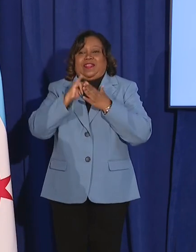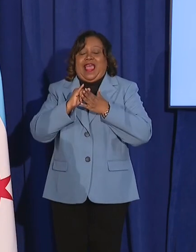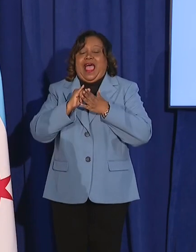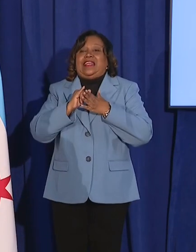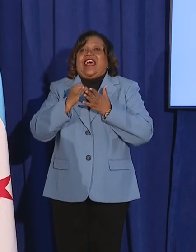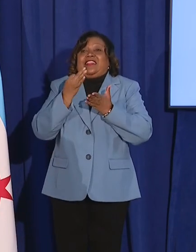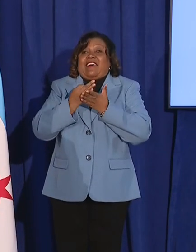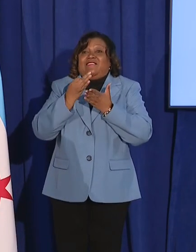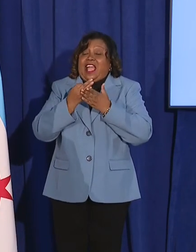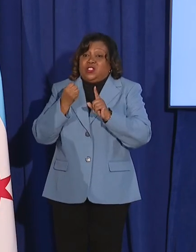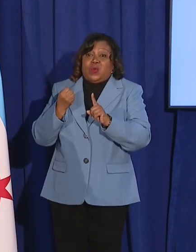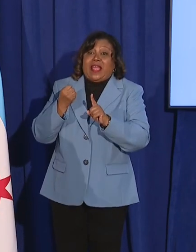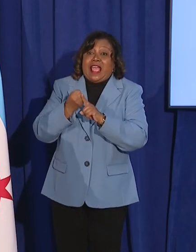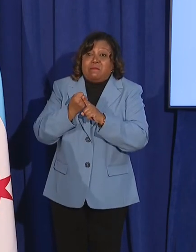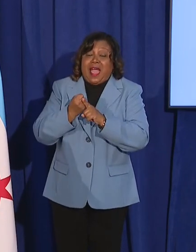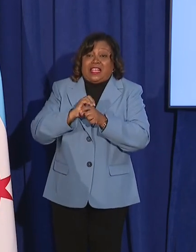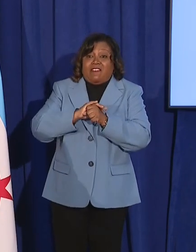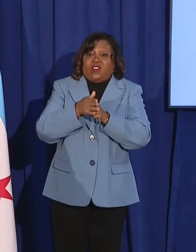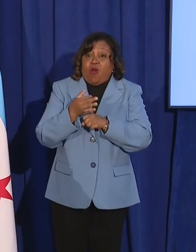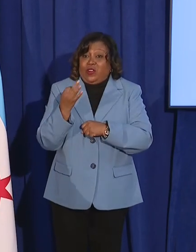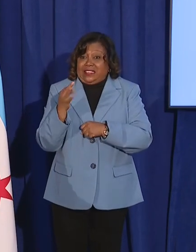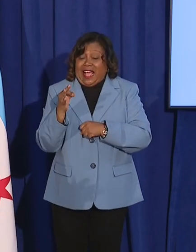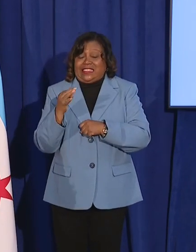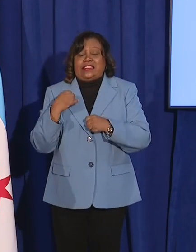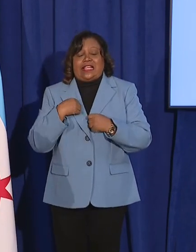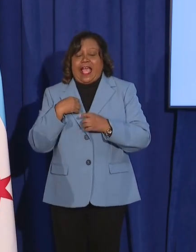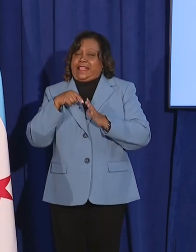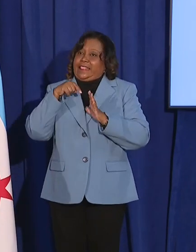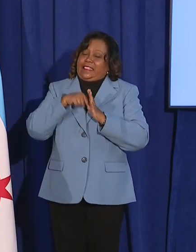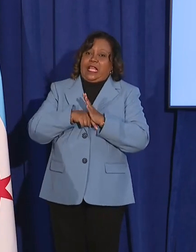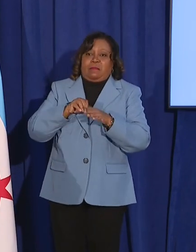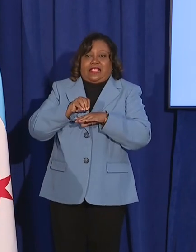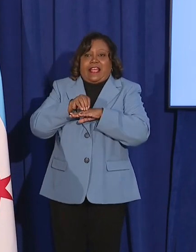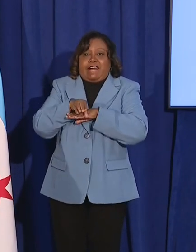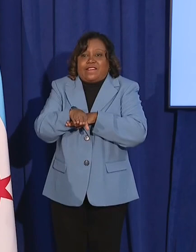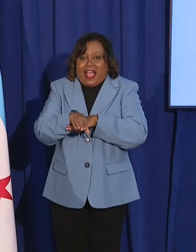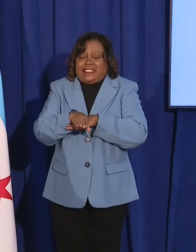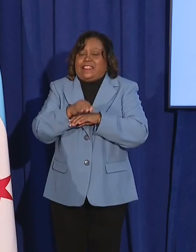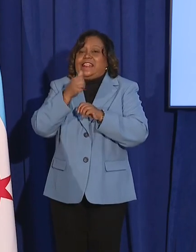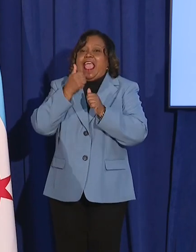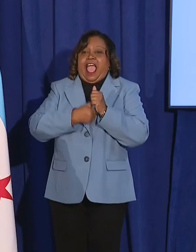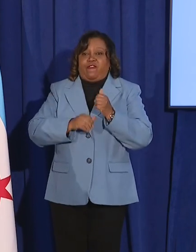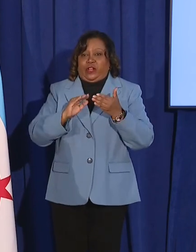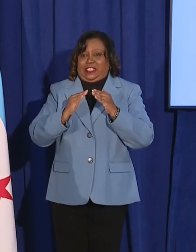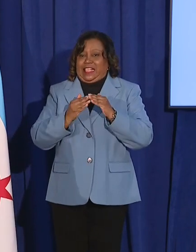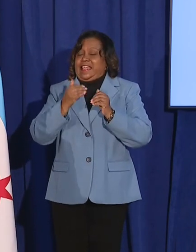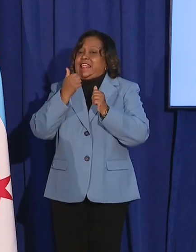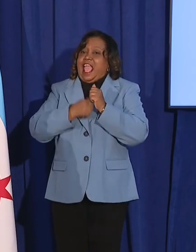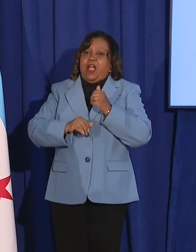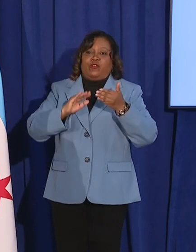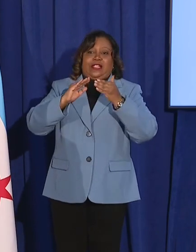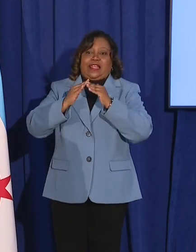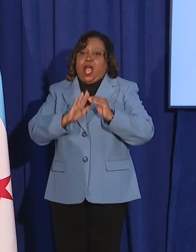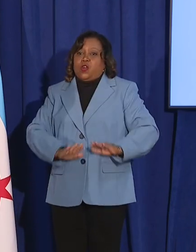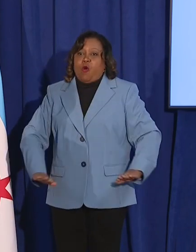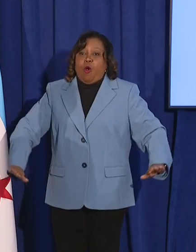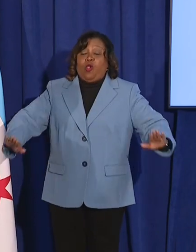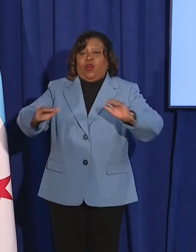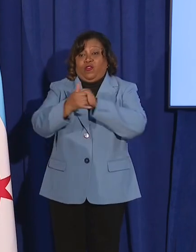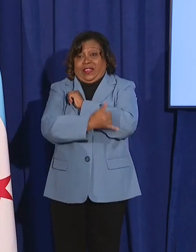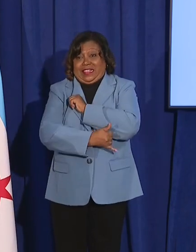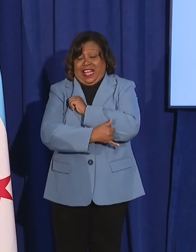the financial impact of COVID-19 has deeply affected every city, every town across the